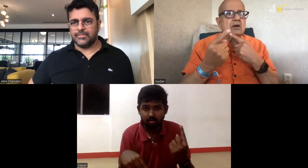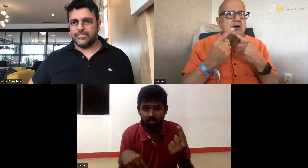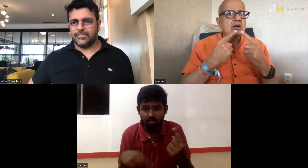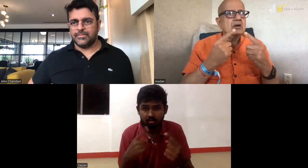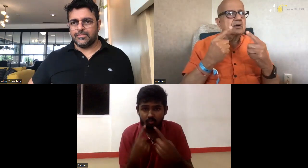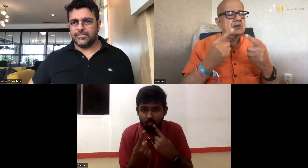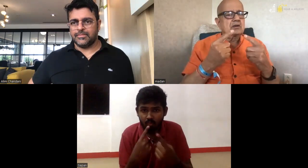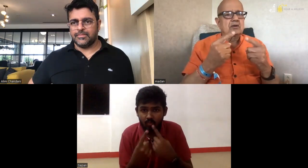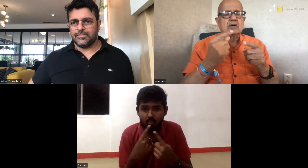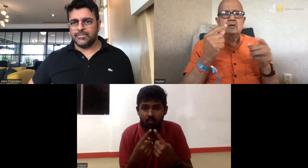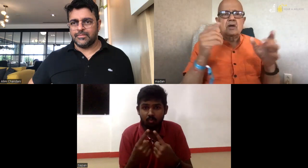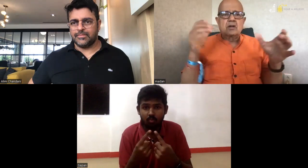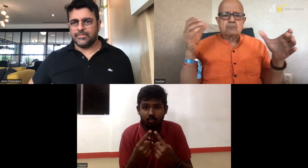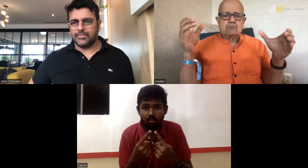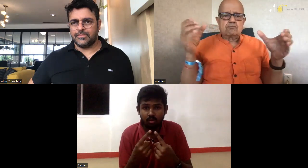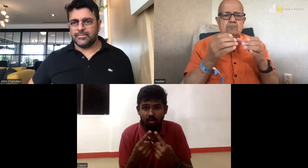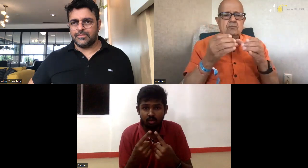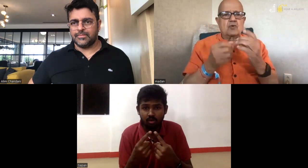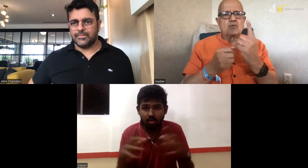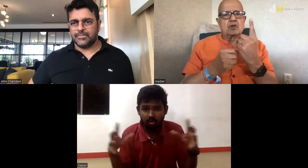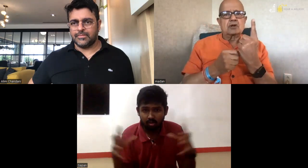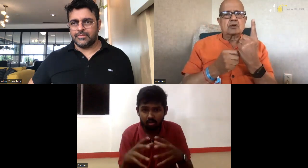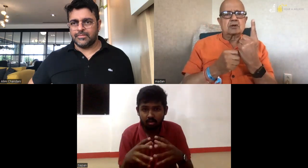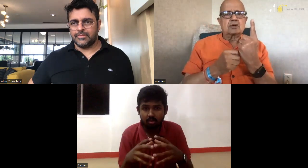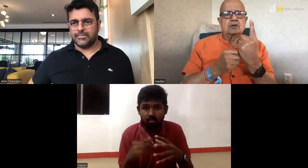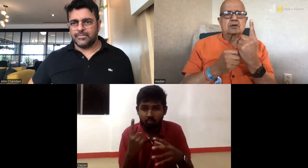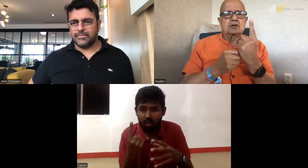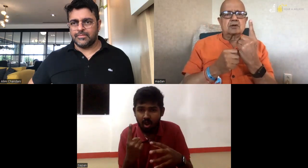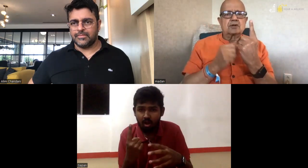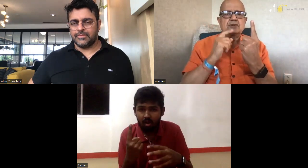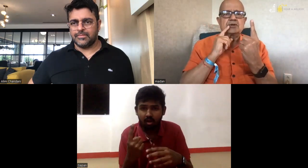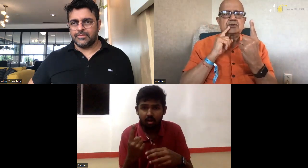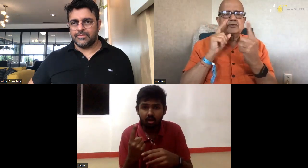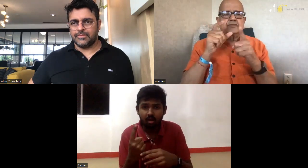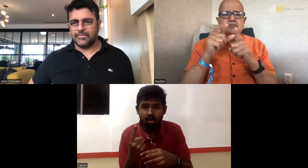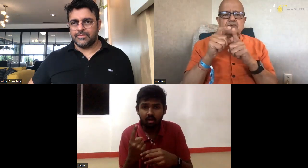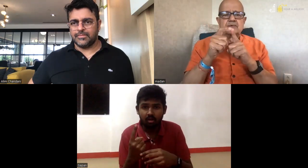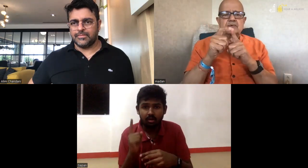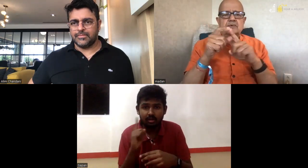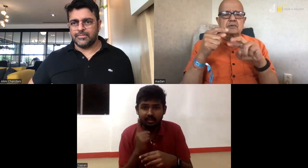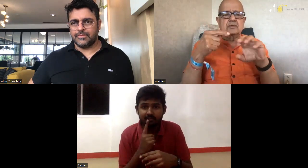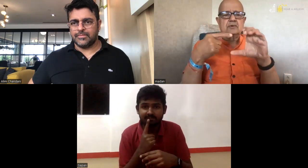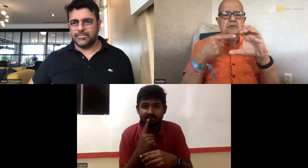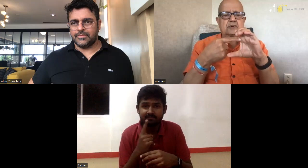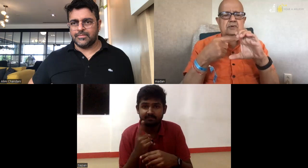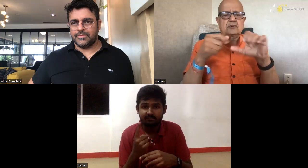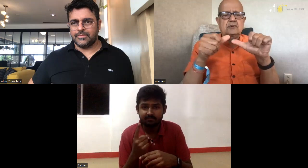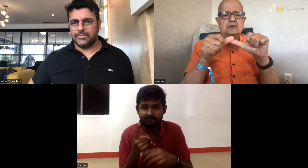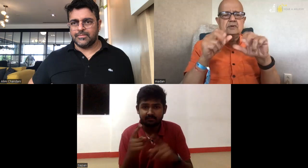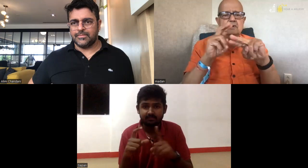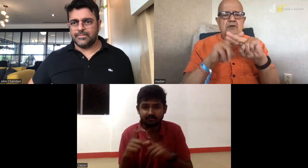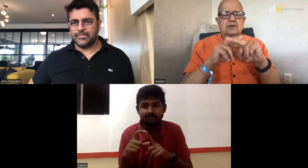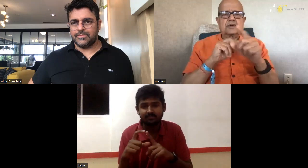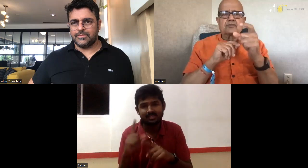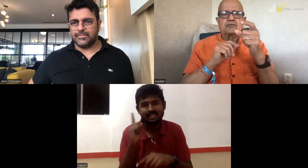you. Maybe we can discuss in our we can make our agenda and we can decide how we can